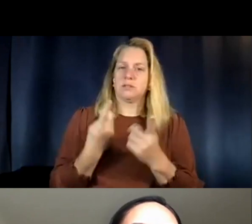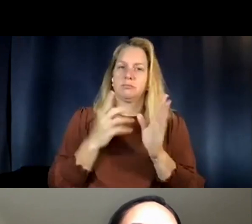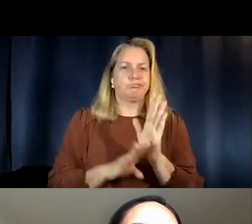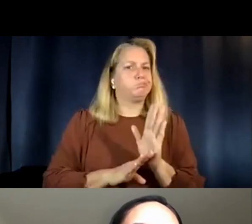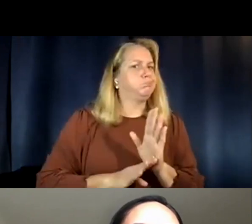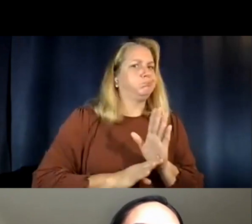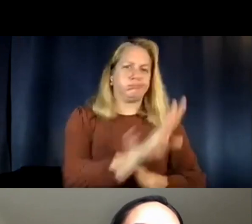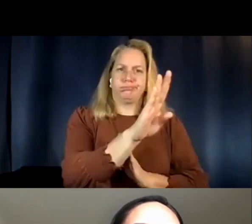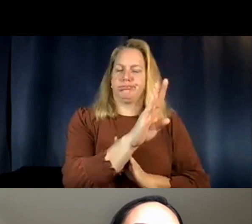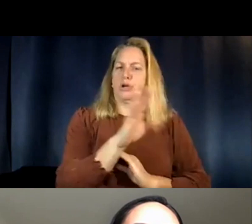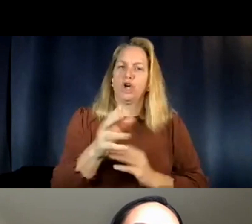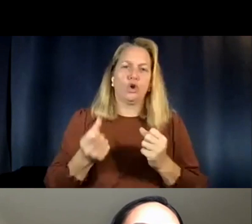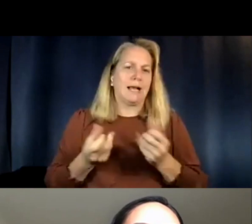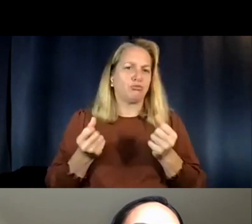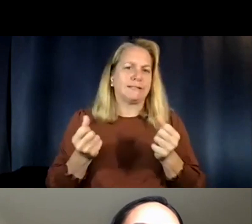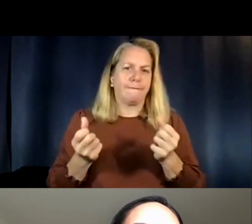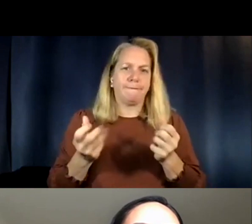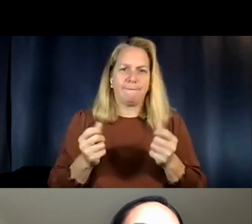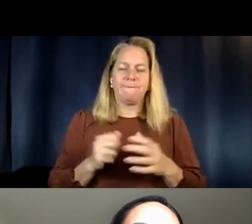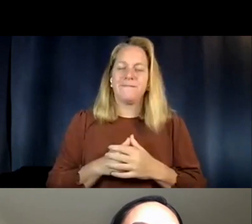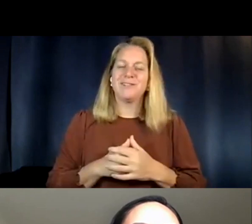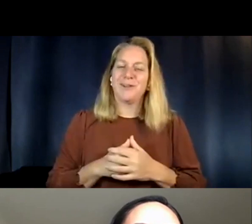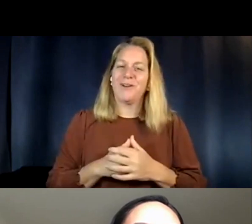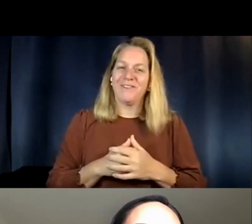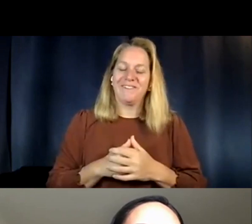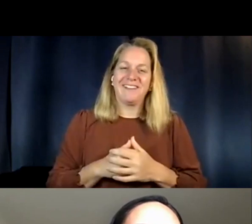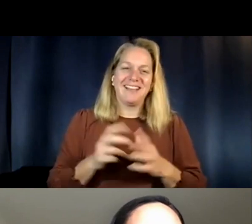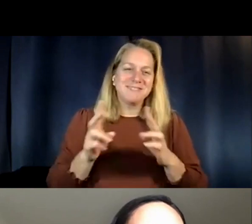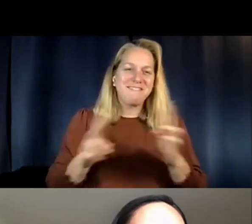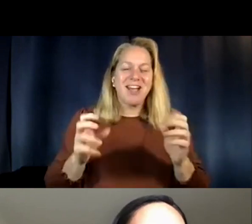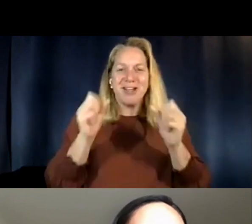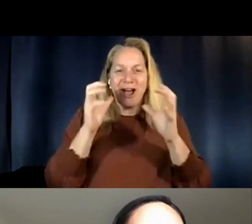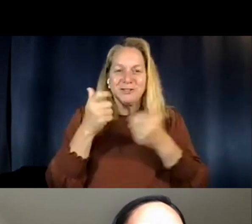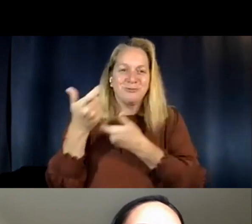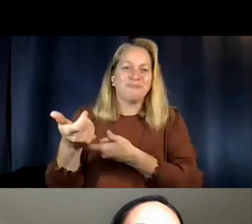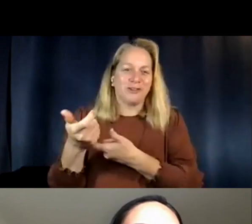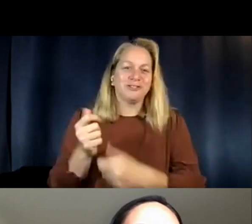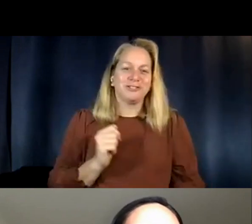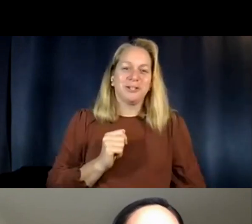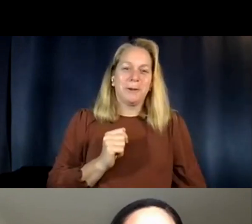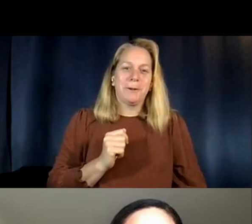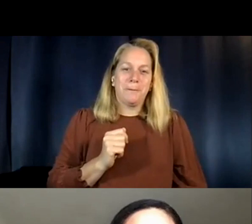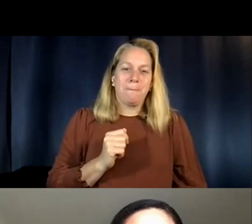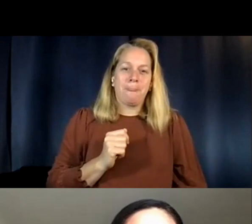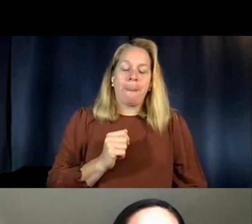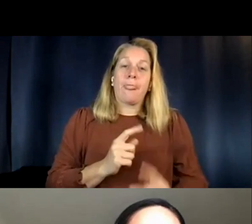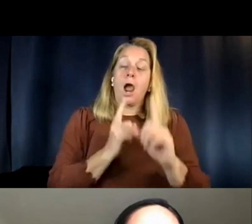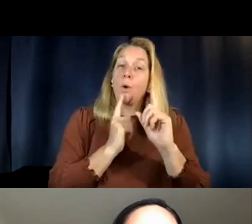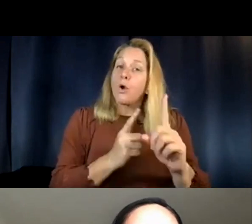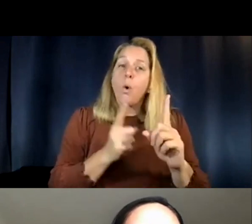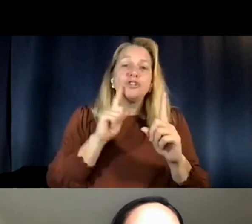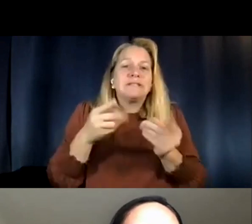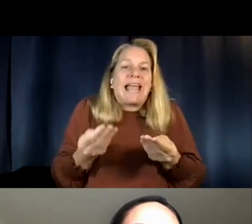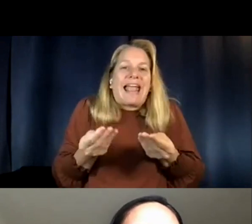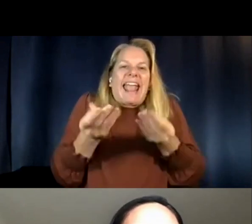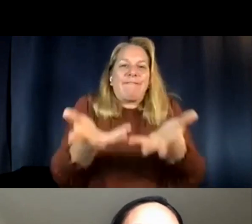her expressive language skills. So it's been very awesome to watch. And our goal is just to give language.